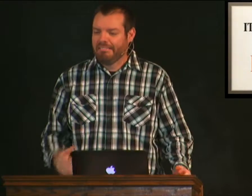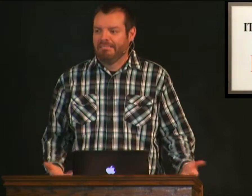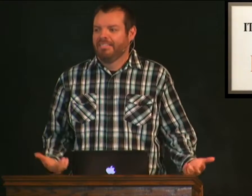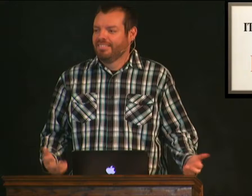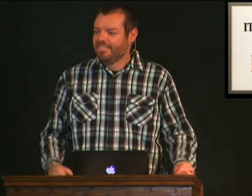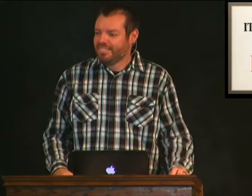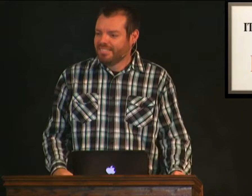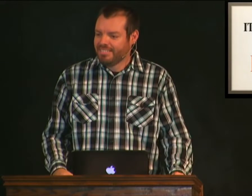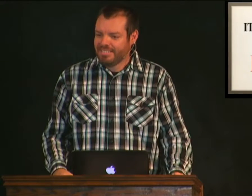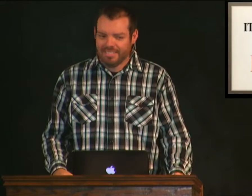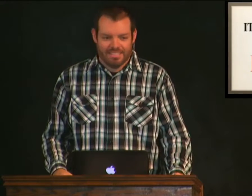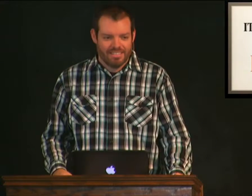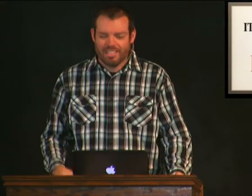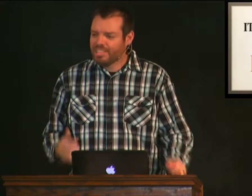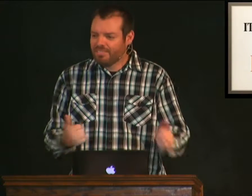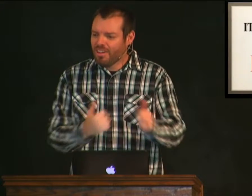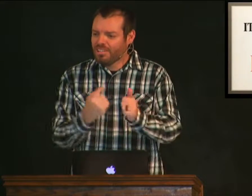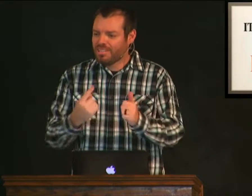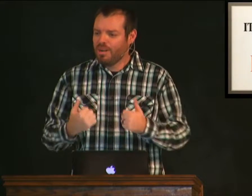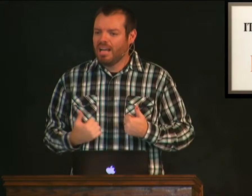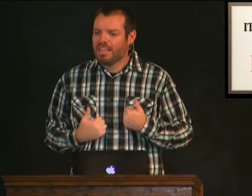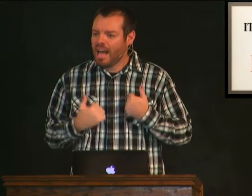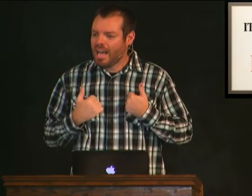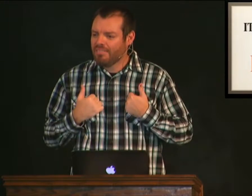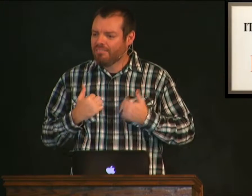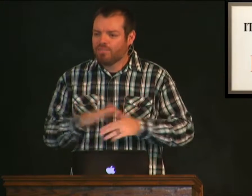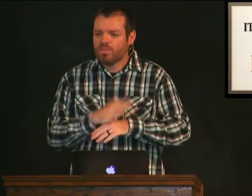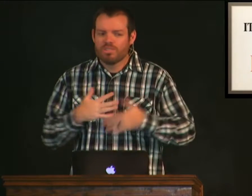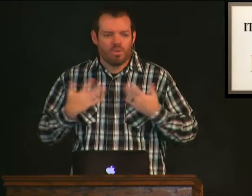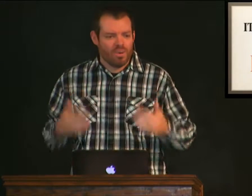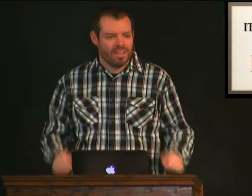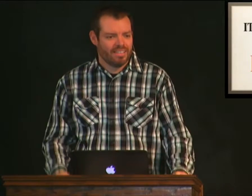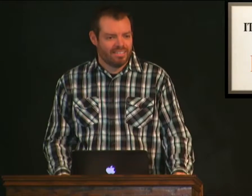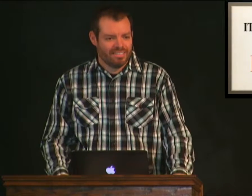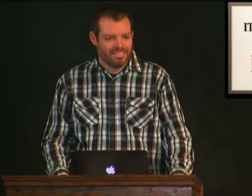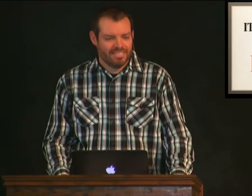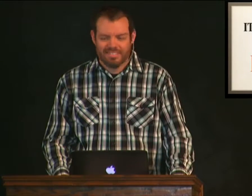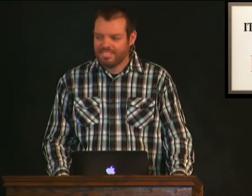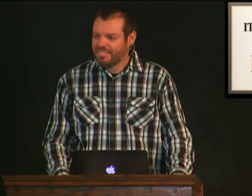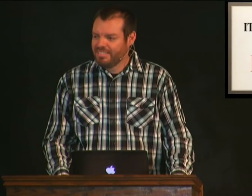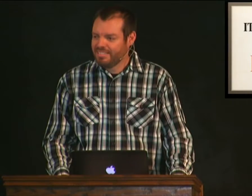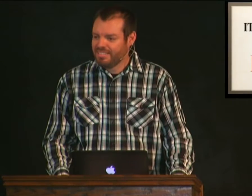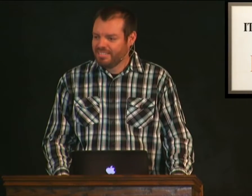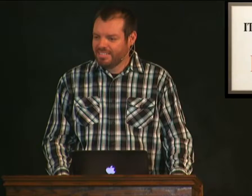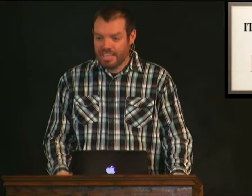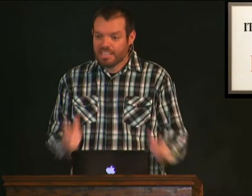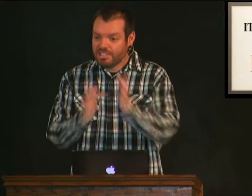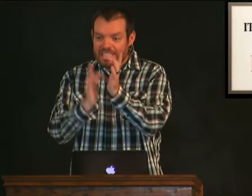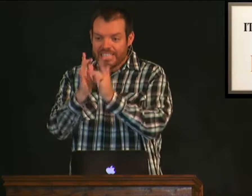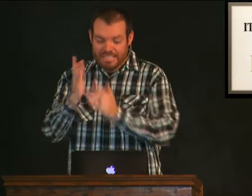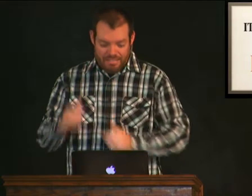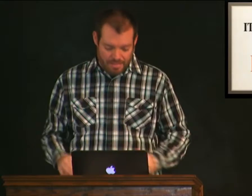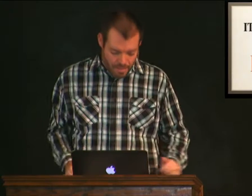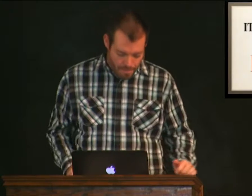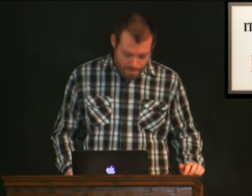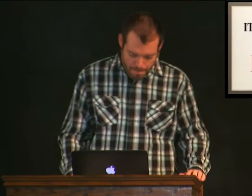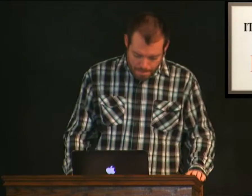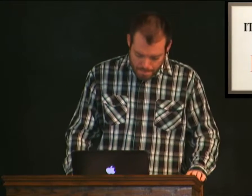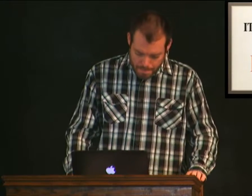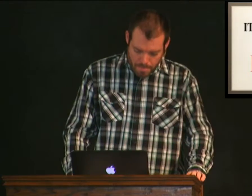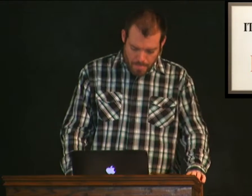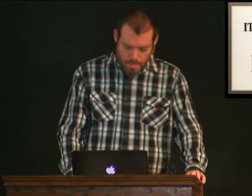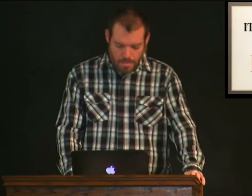Yeah. You're going to follow some alive, full of joy. And that's Jesus.